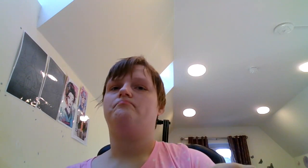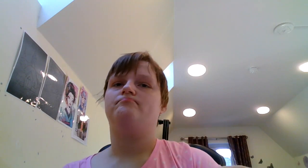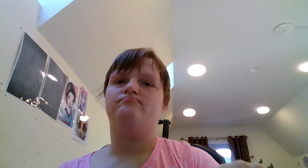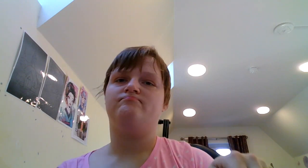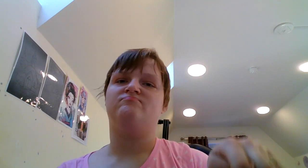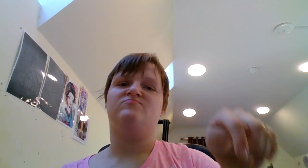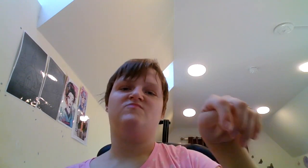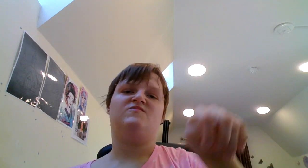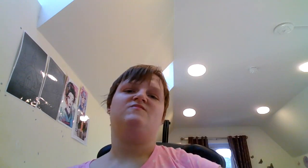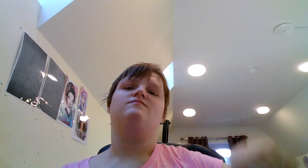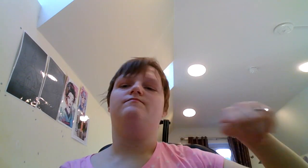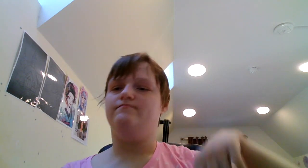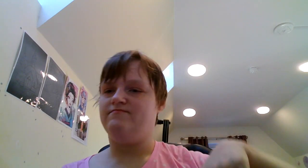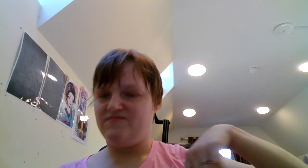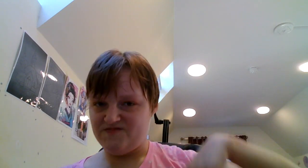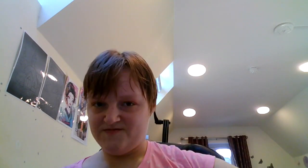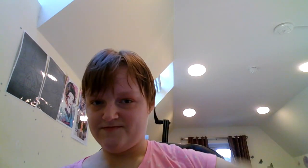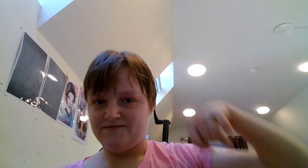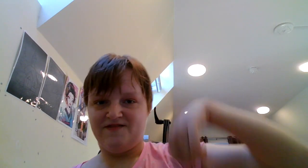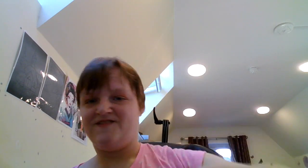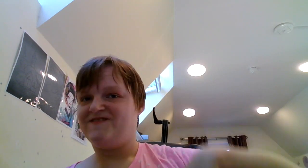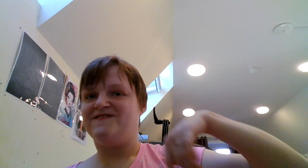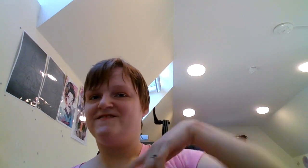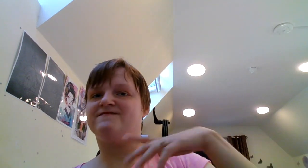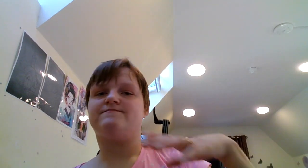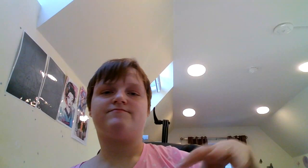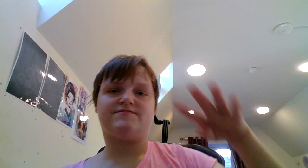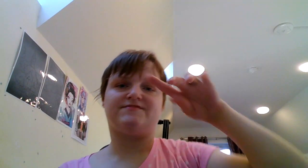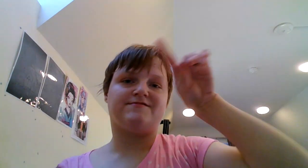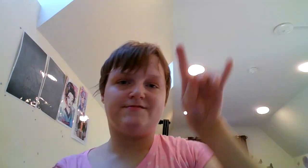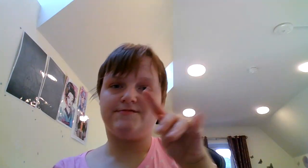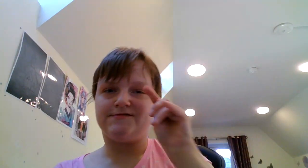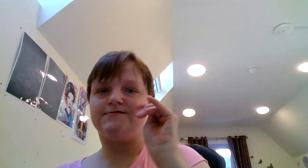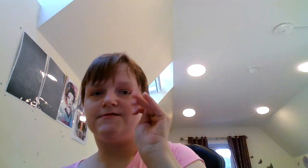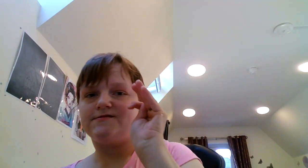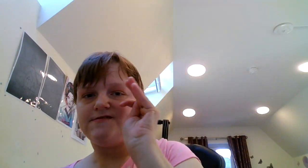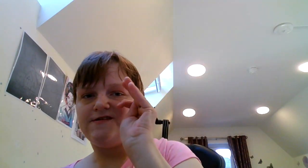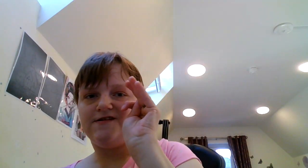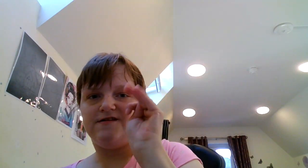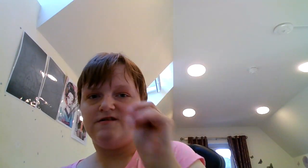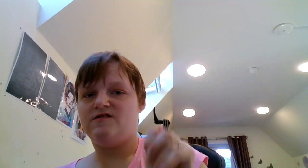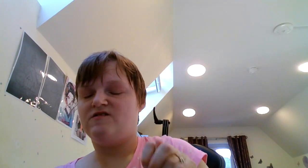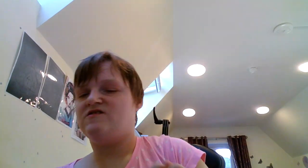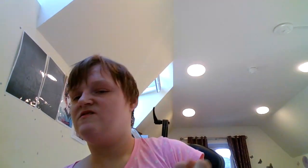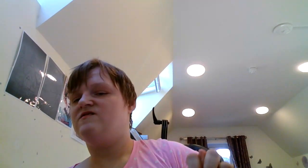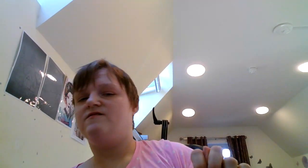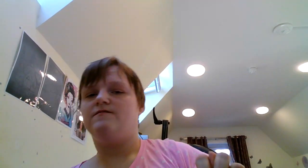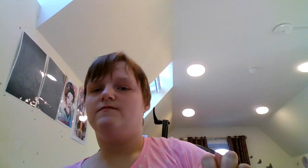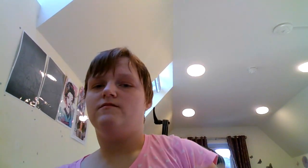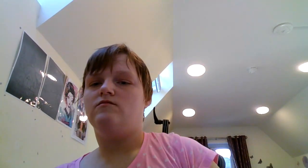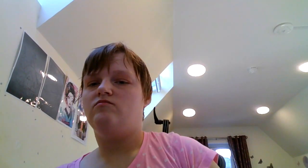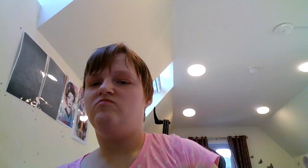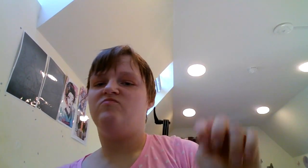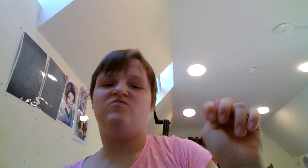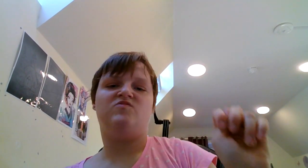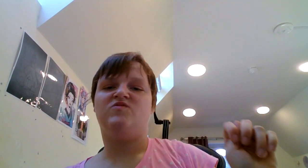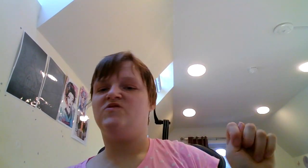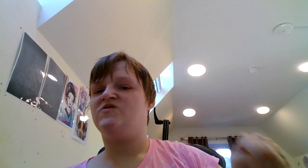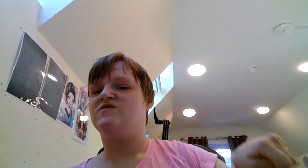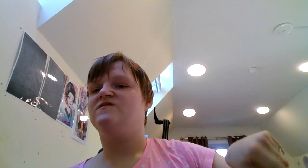would destroy insulin, but leave the islets intact. The remaining extract would then be given to other